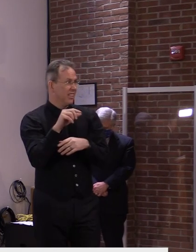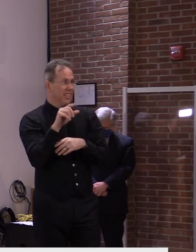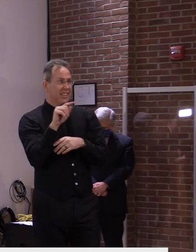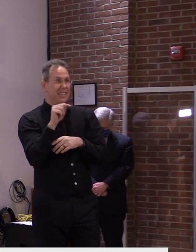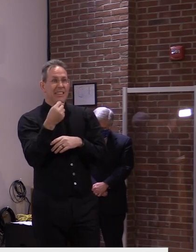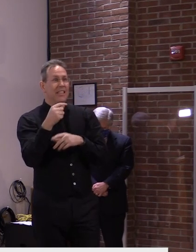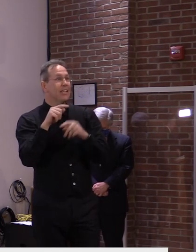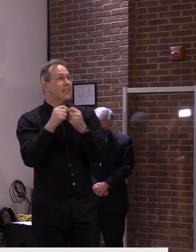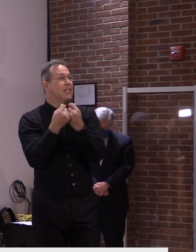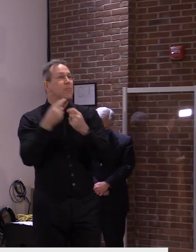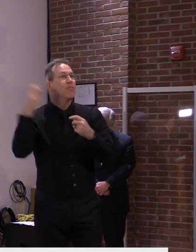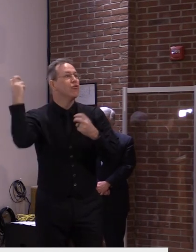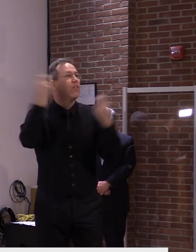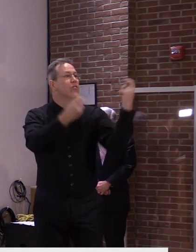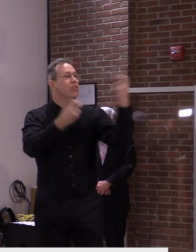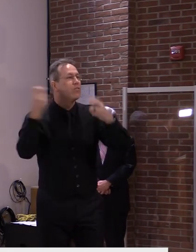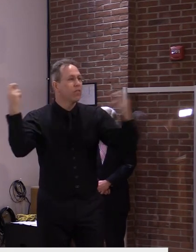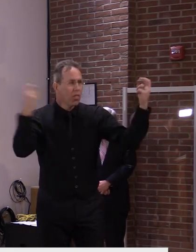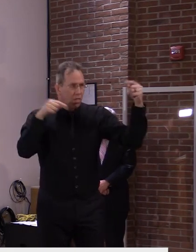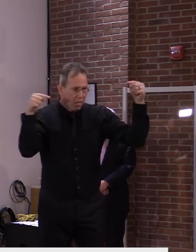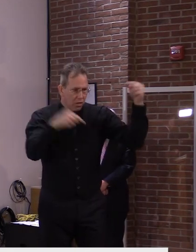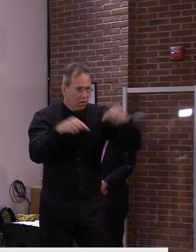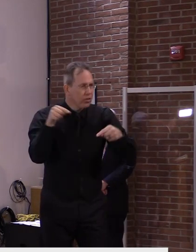County teams traveling to other counties.